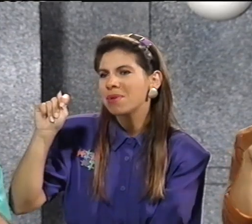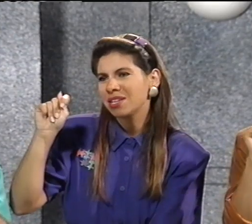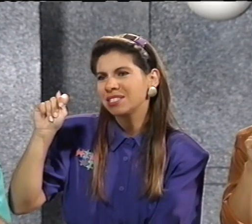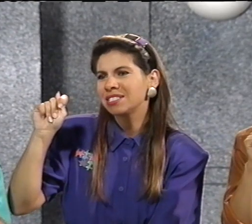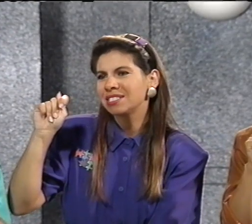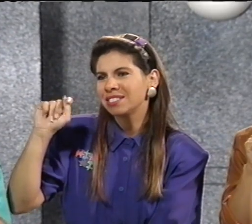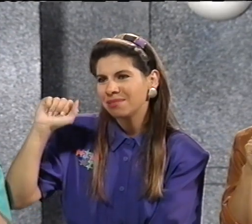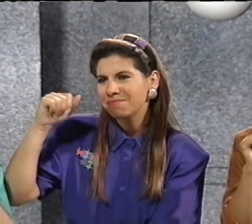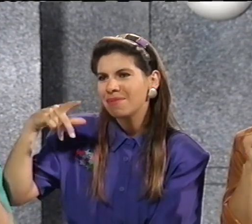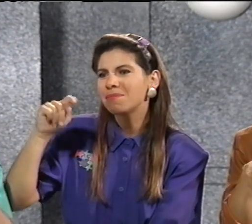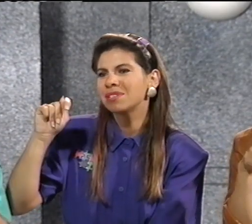apartment.